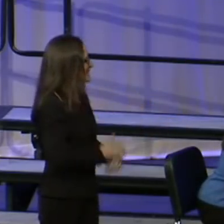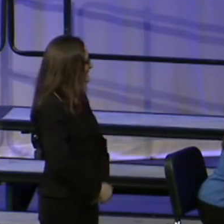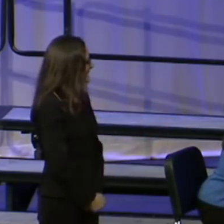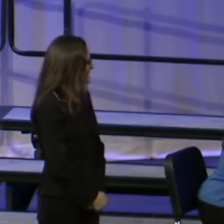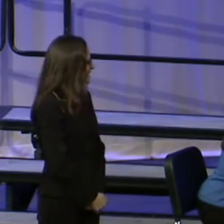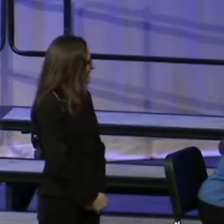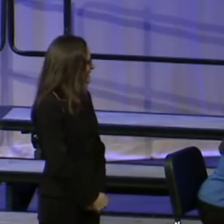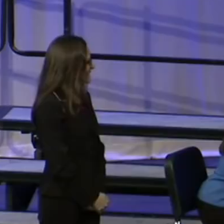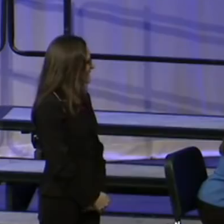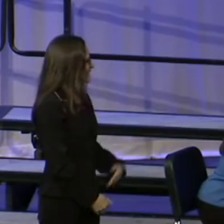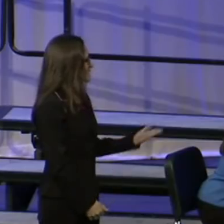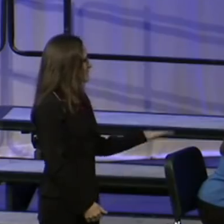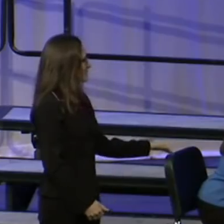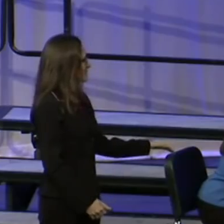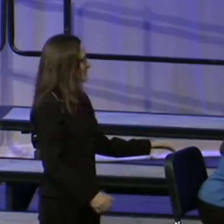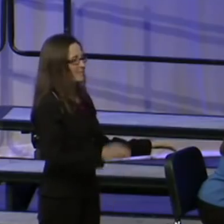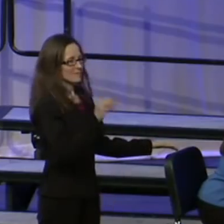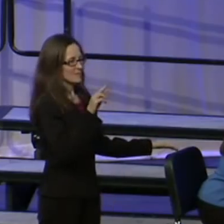Jones.